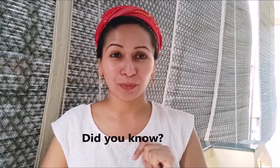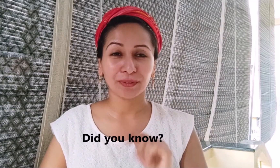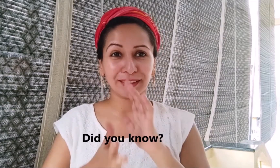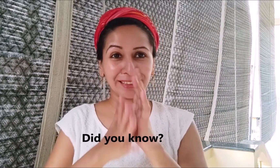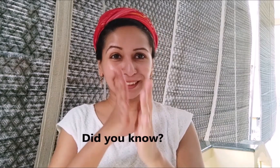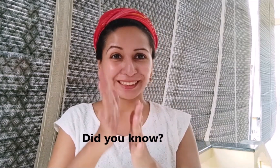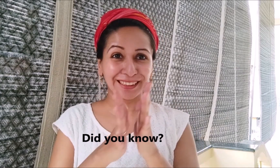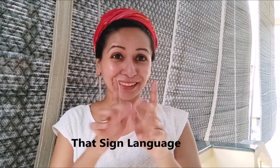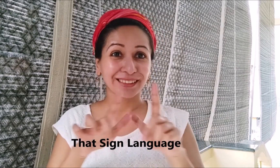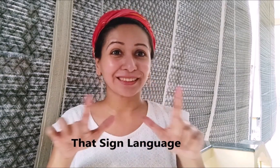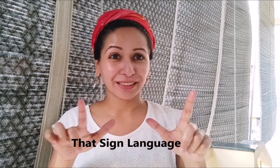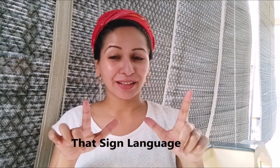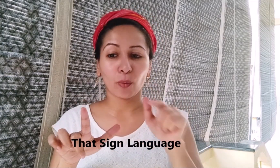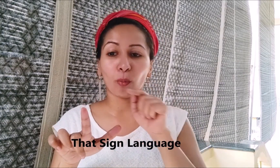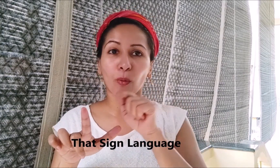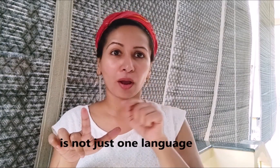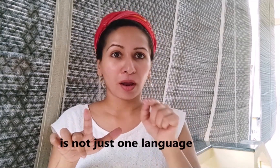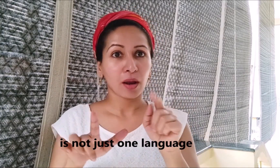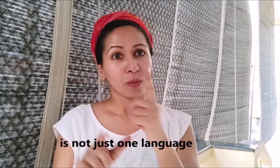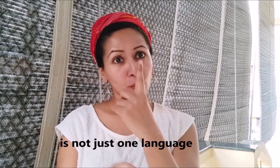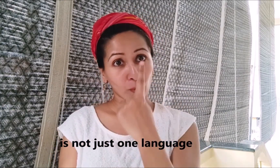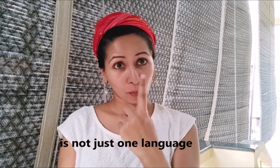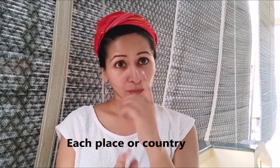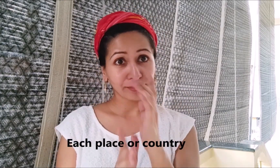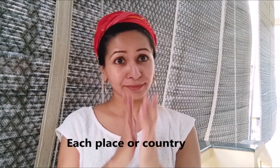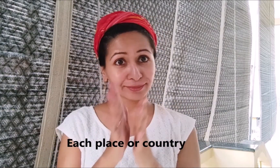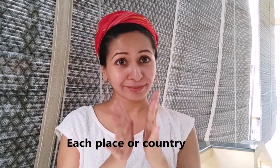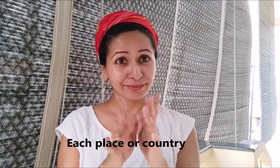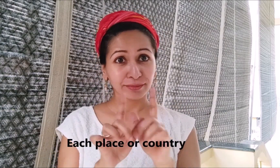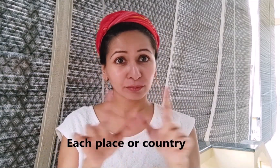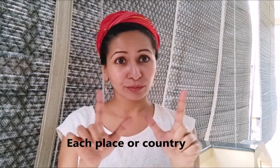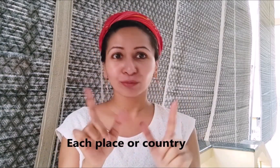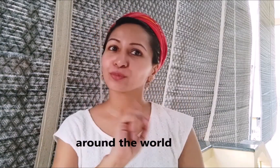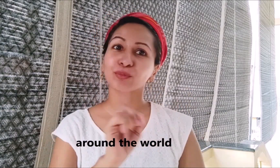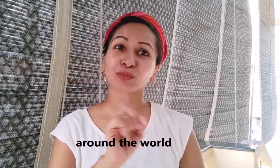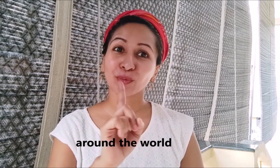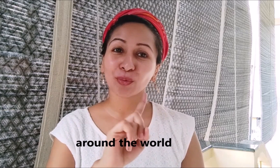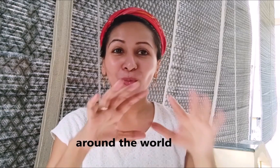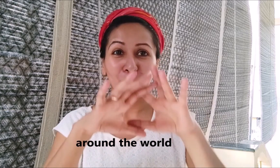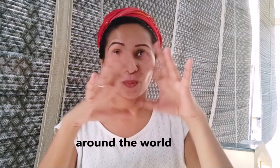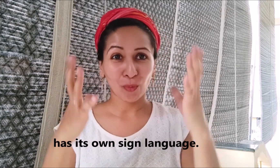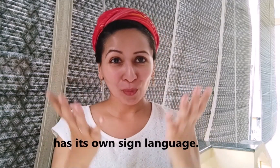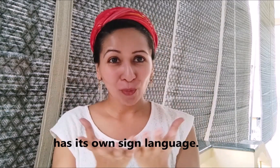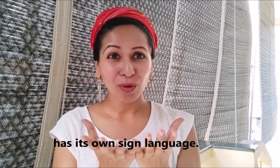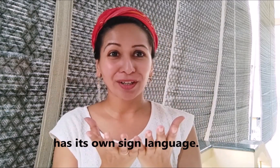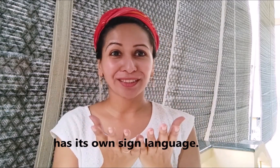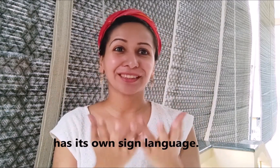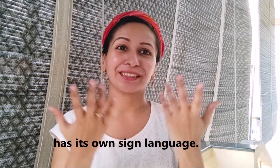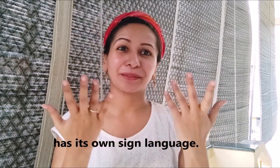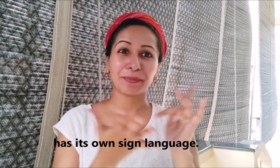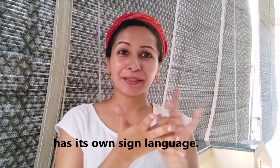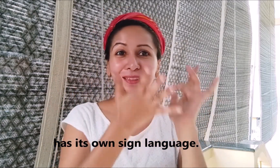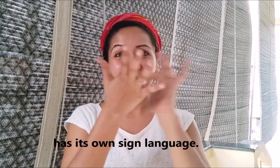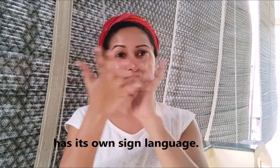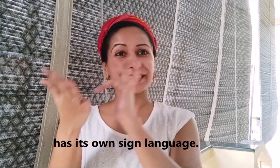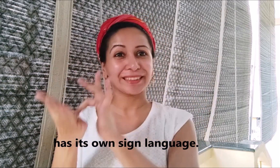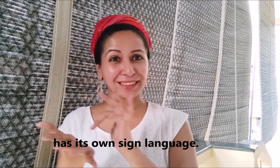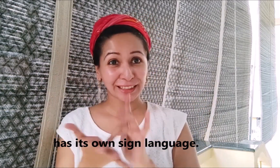Did you know that sign language is not just one language? Each place or each country around the world has its own sign language. Just